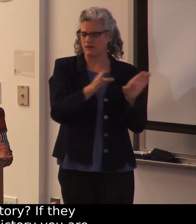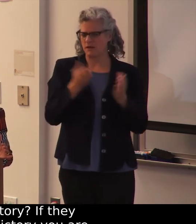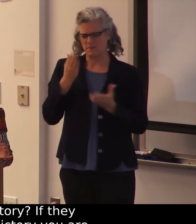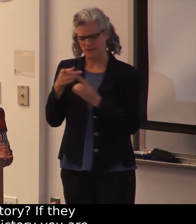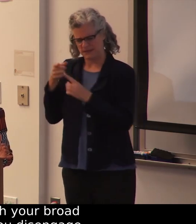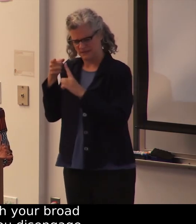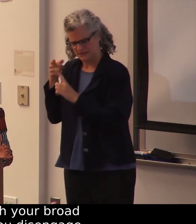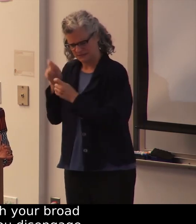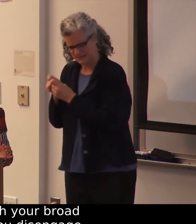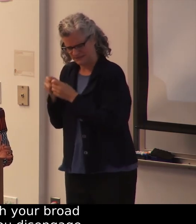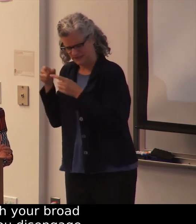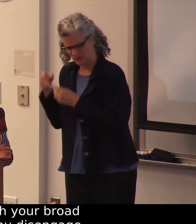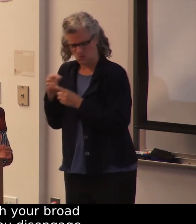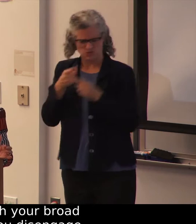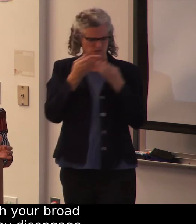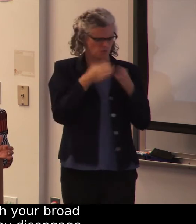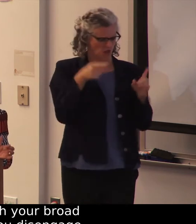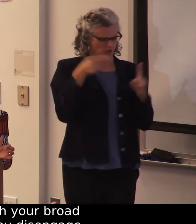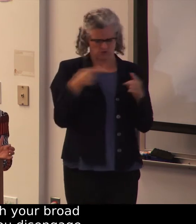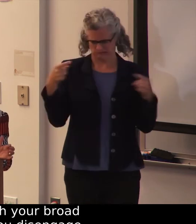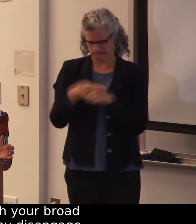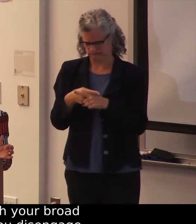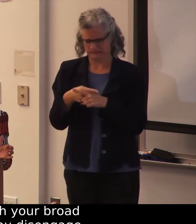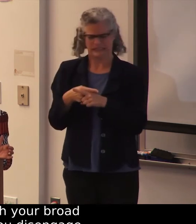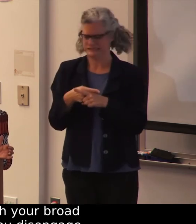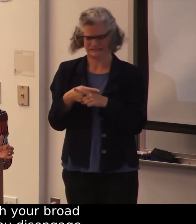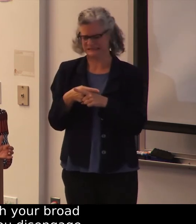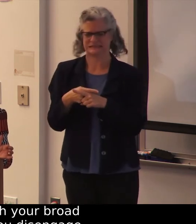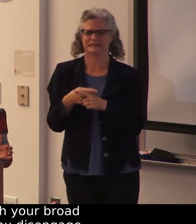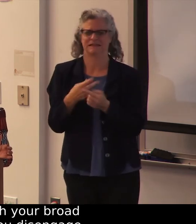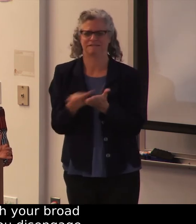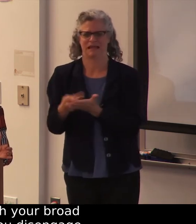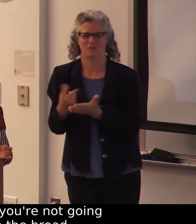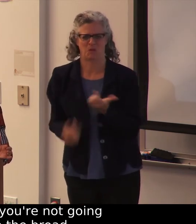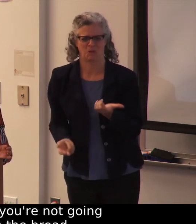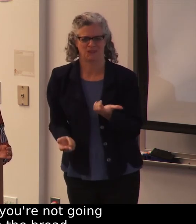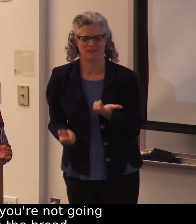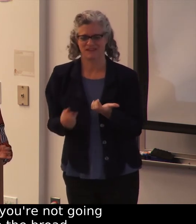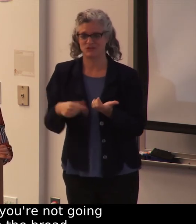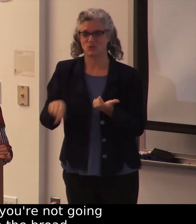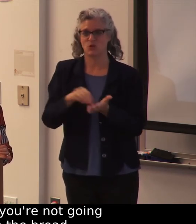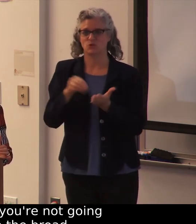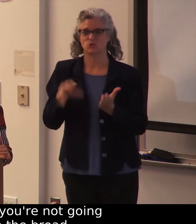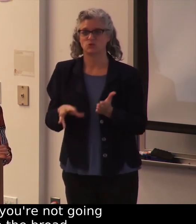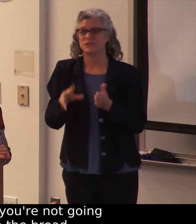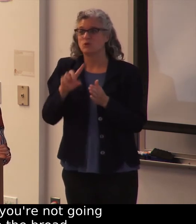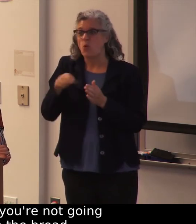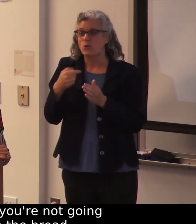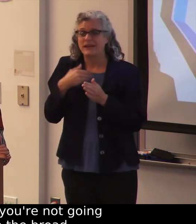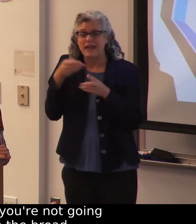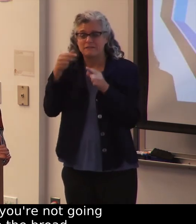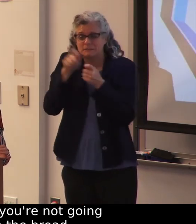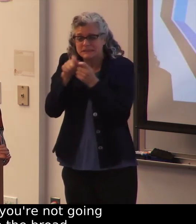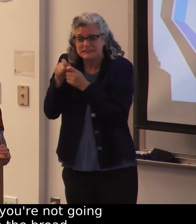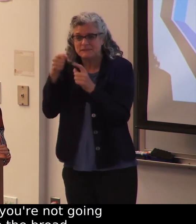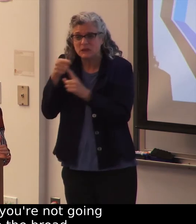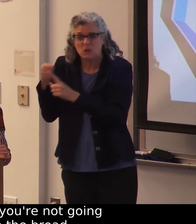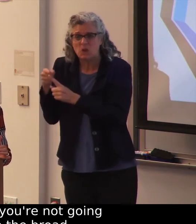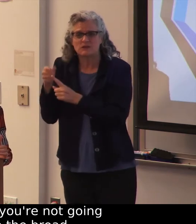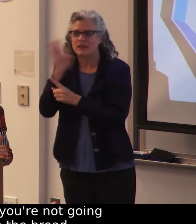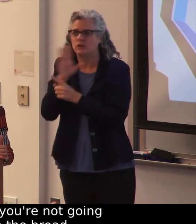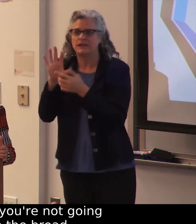not going to accomplish your broad goal, right? So if you disengage, okay, students with very narrow goals, you're not going to get to the broad goals.